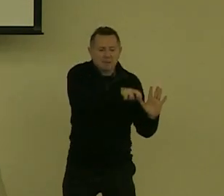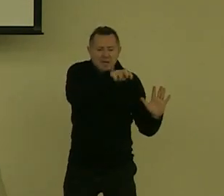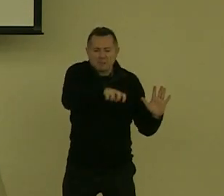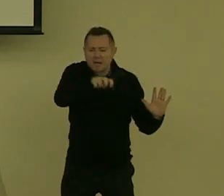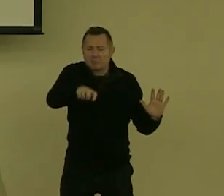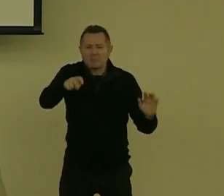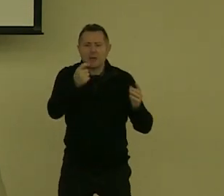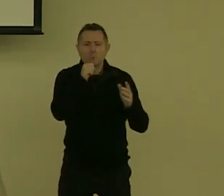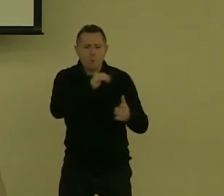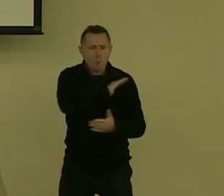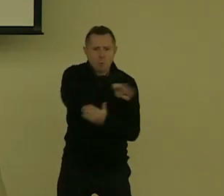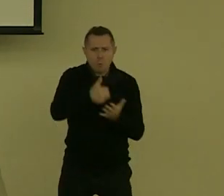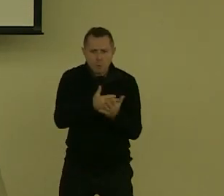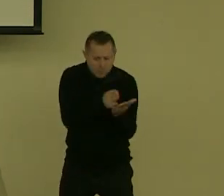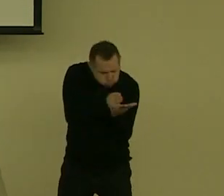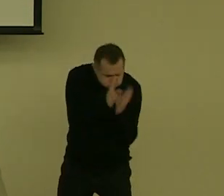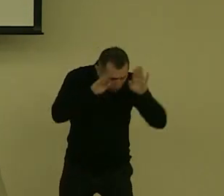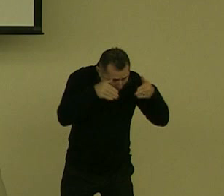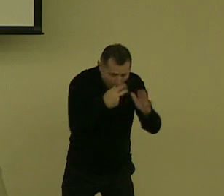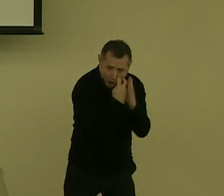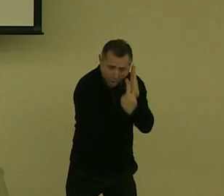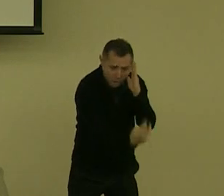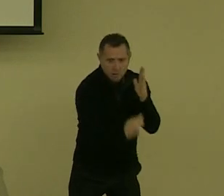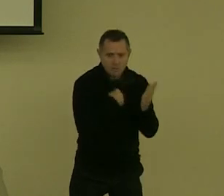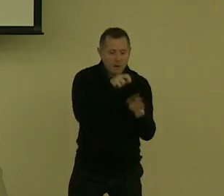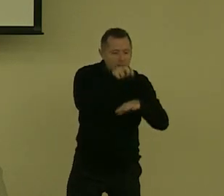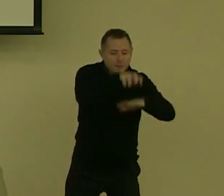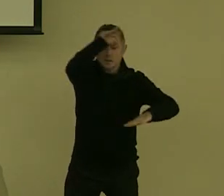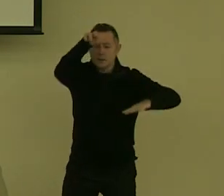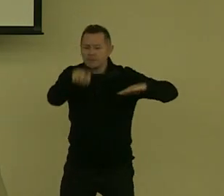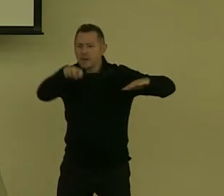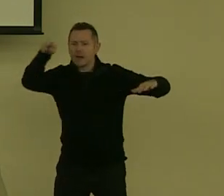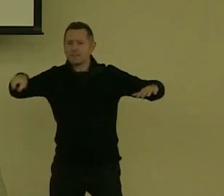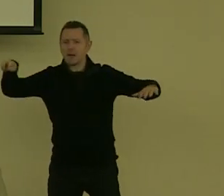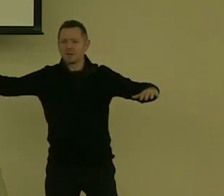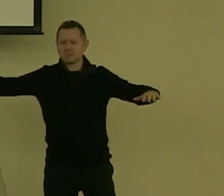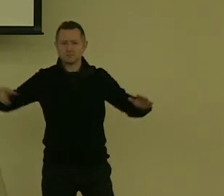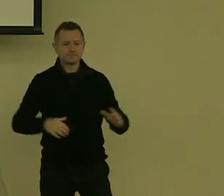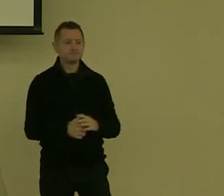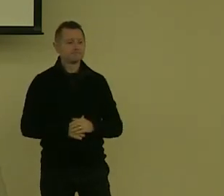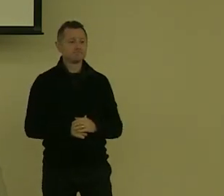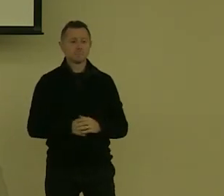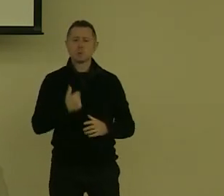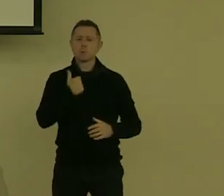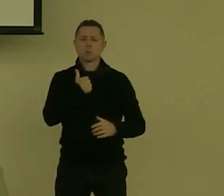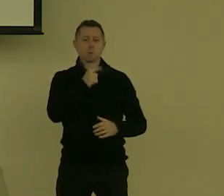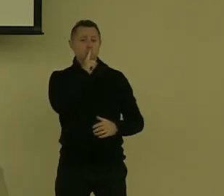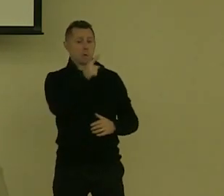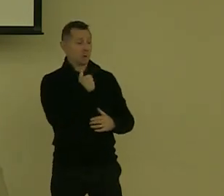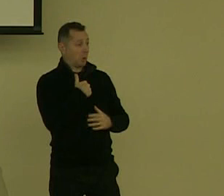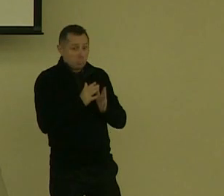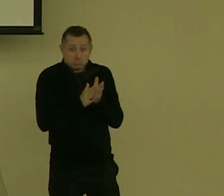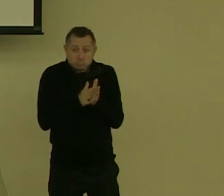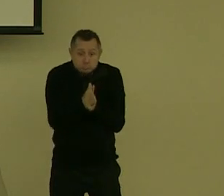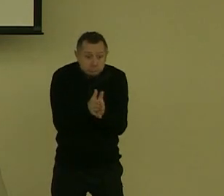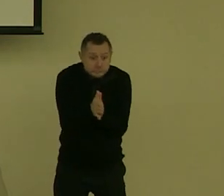know, my interests vary, so it goes from the mainstream mm-hmm. to the independent. And yeah, I'm just looking forward to talking a little bit